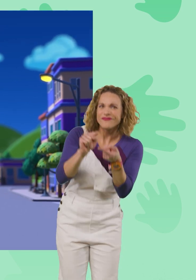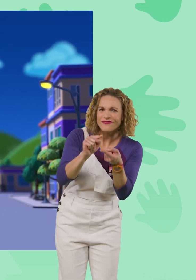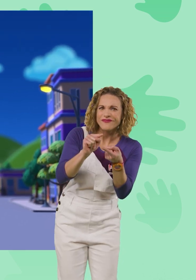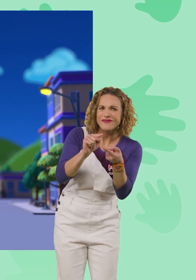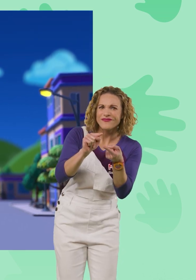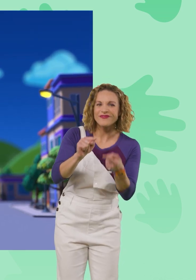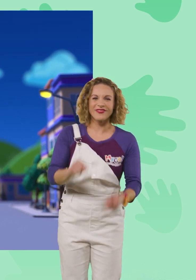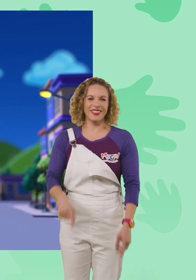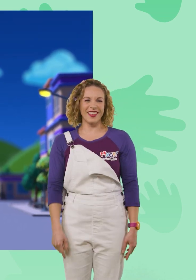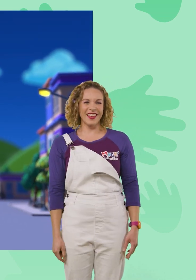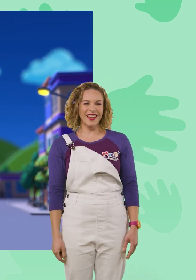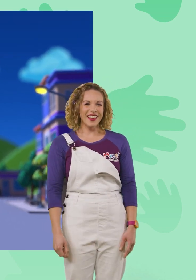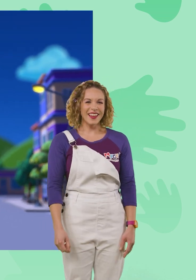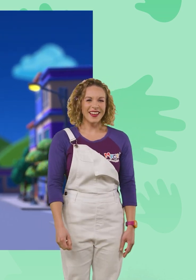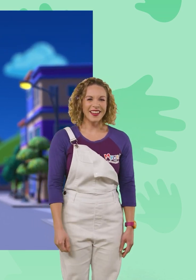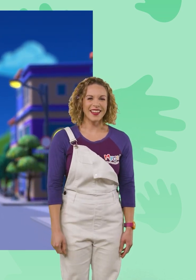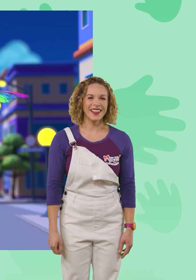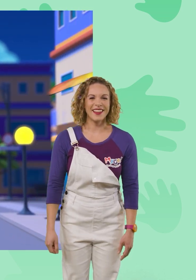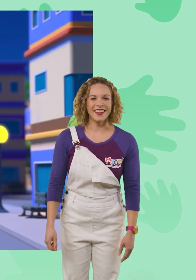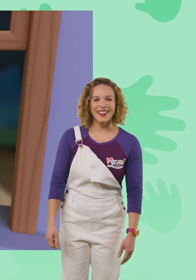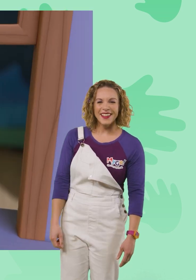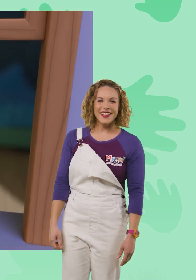Shrinking down!